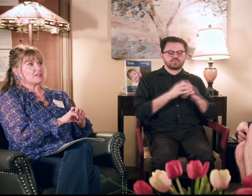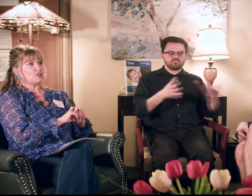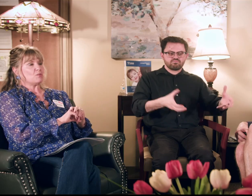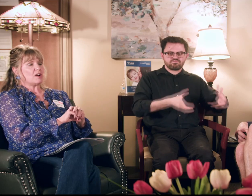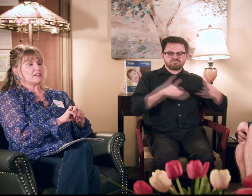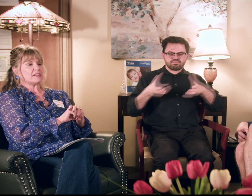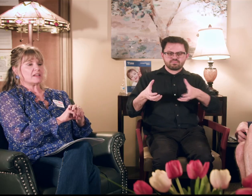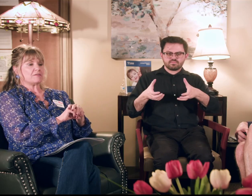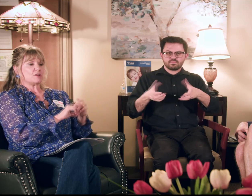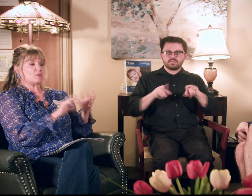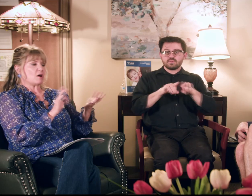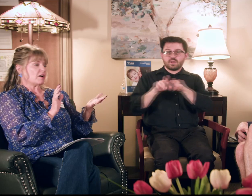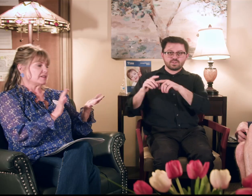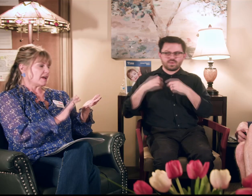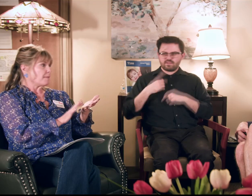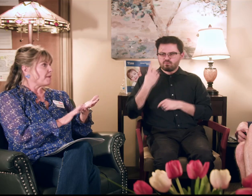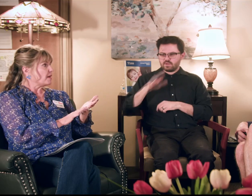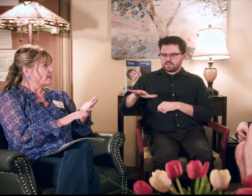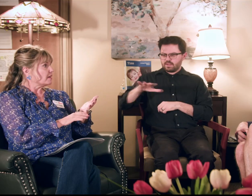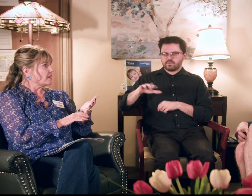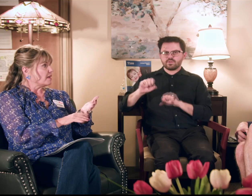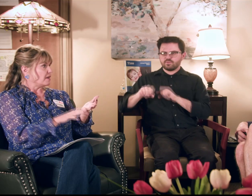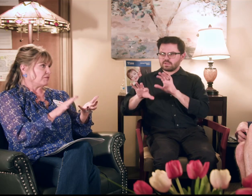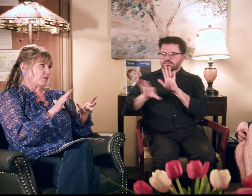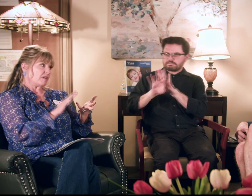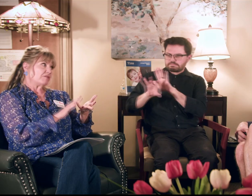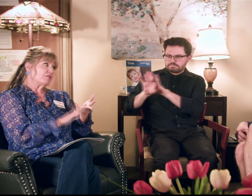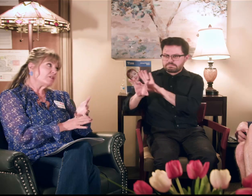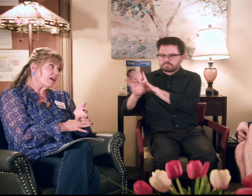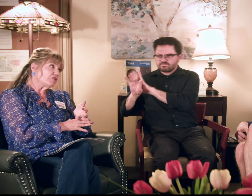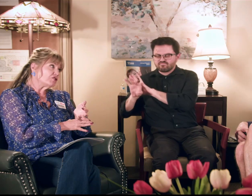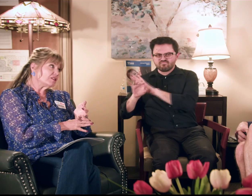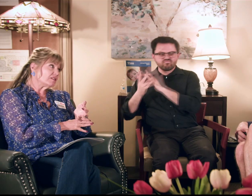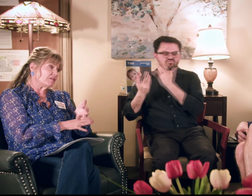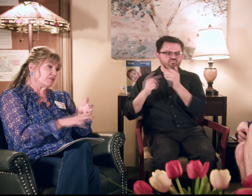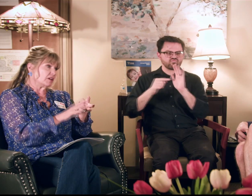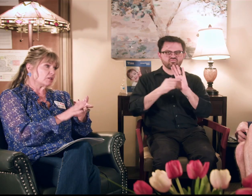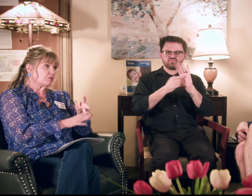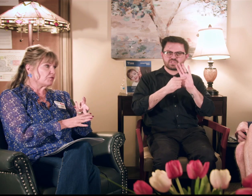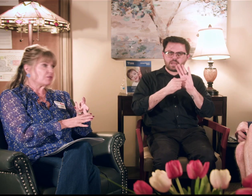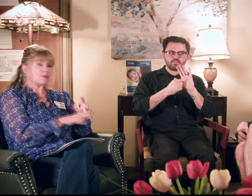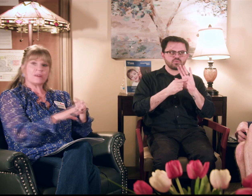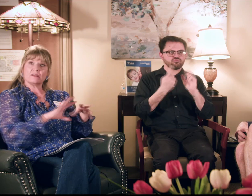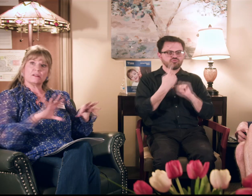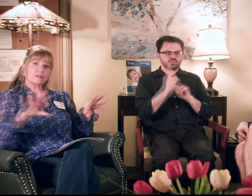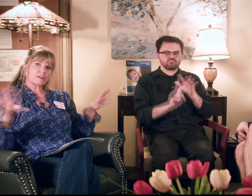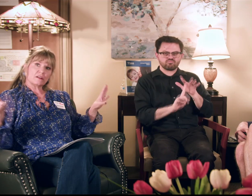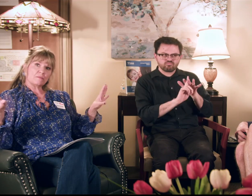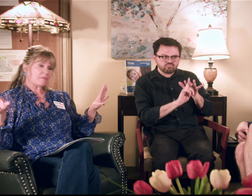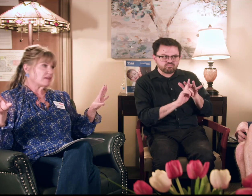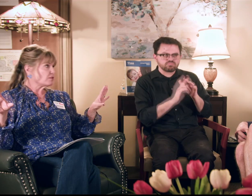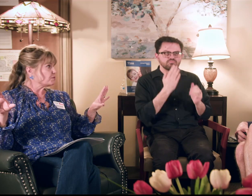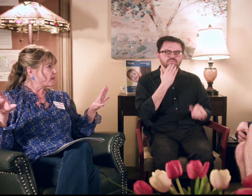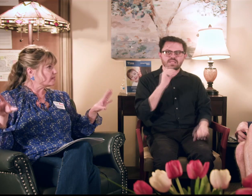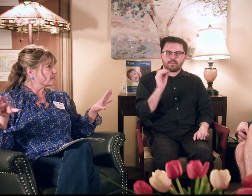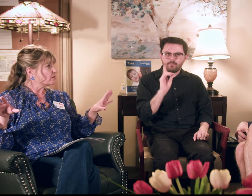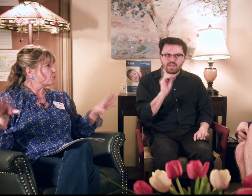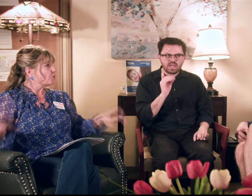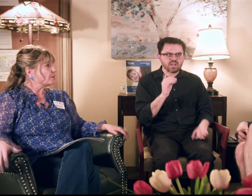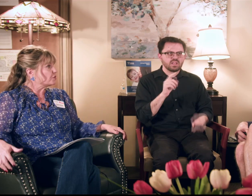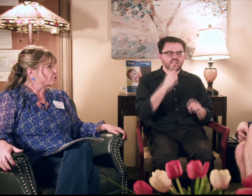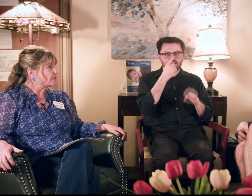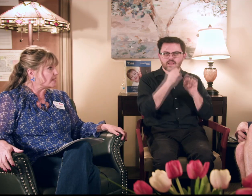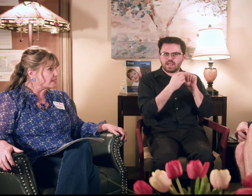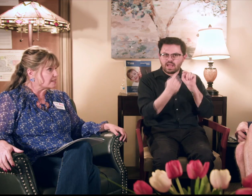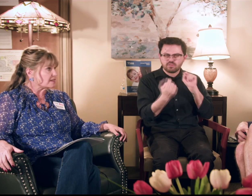different items that you want. If you are a diabetic, if you have food allergies, if you need gluten-free, we can make those